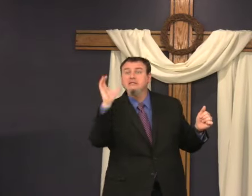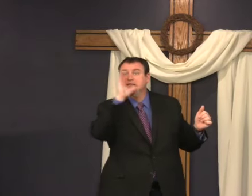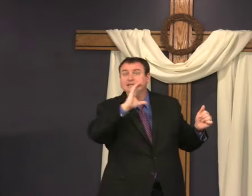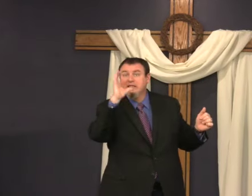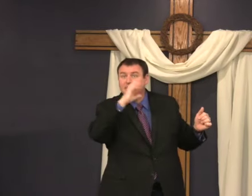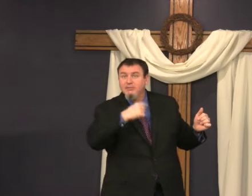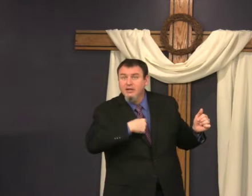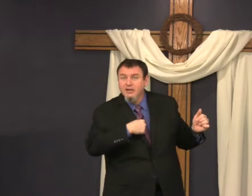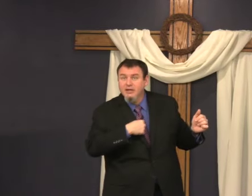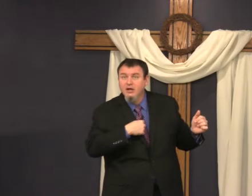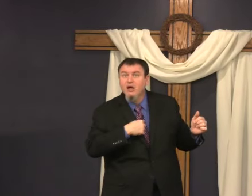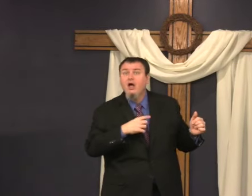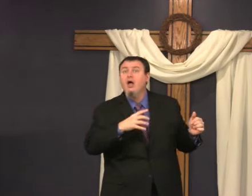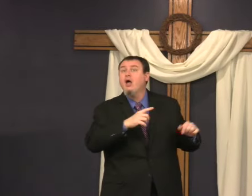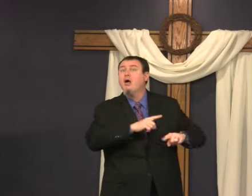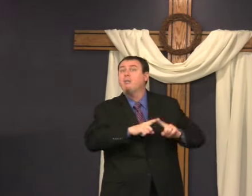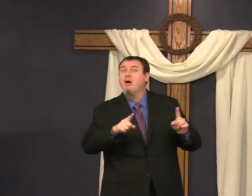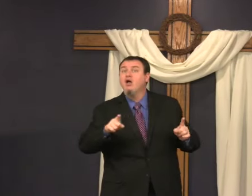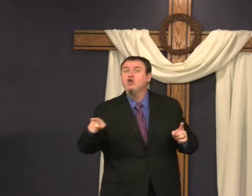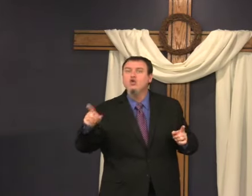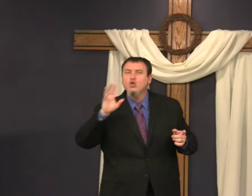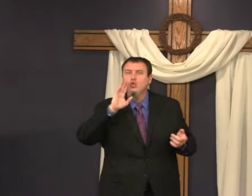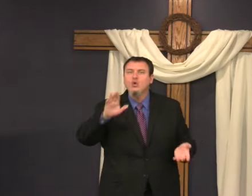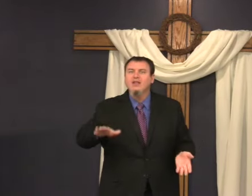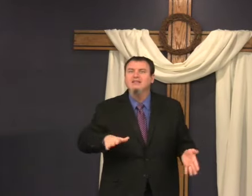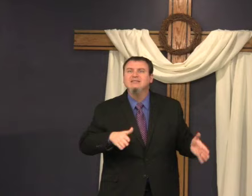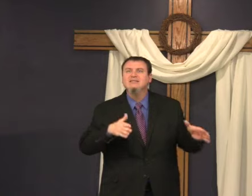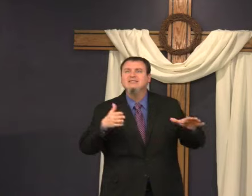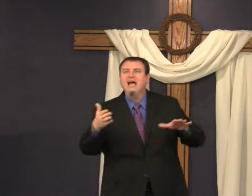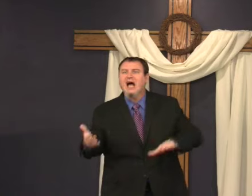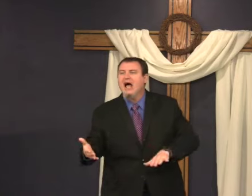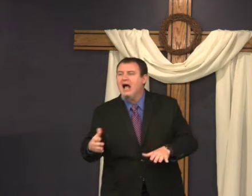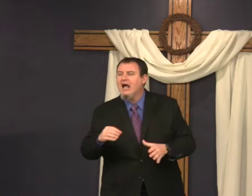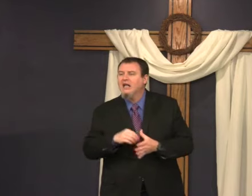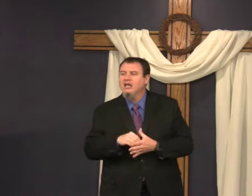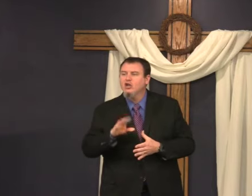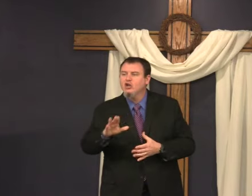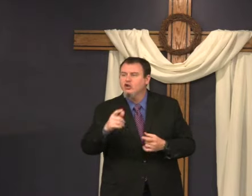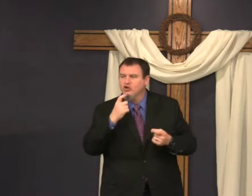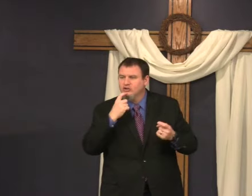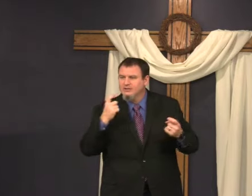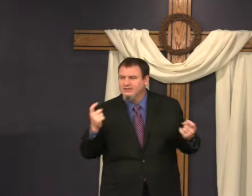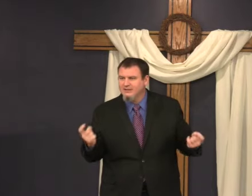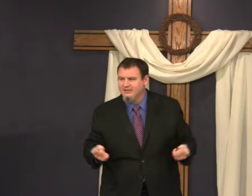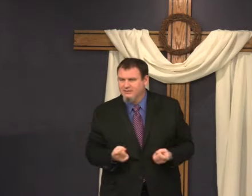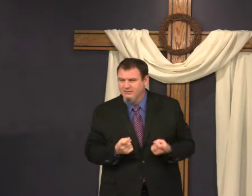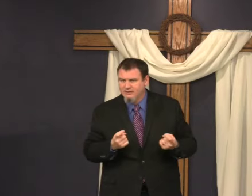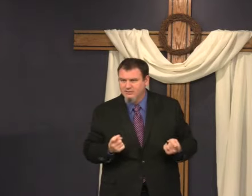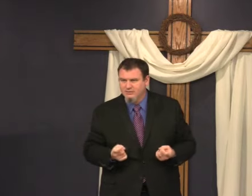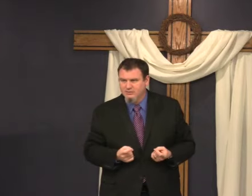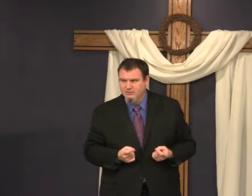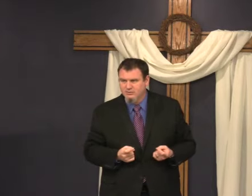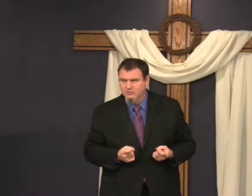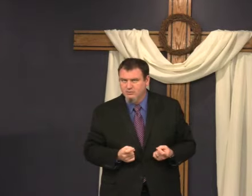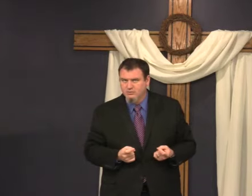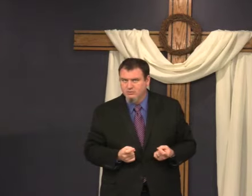he's talking to everyone. You will seek me, but you will die in your sins.